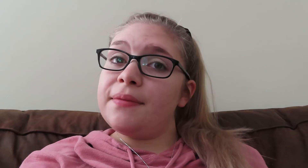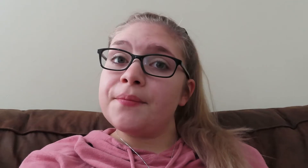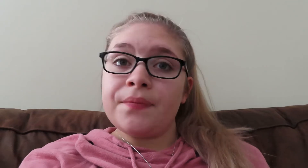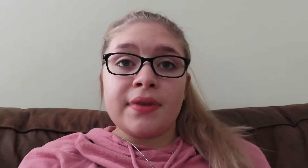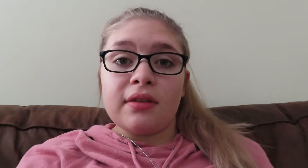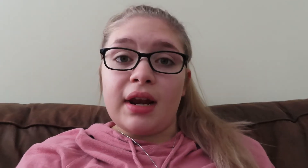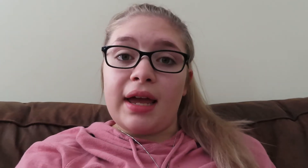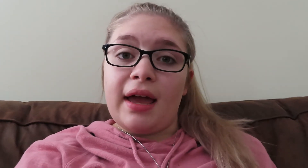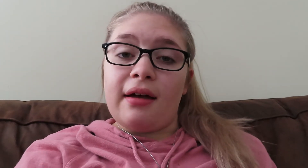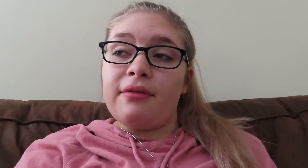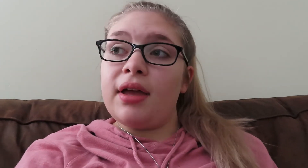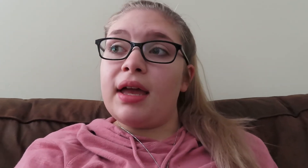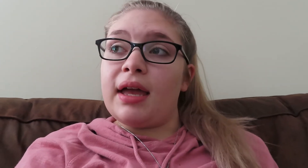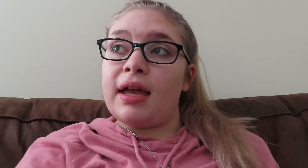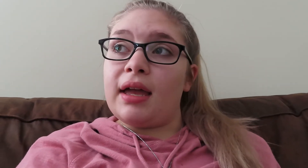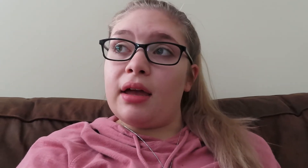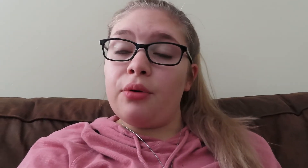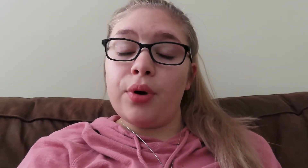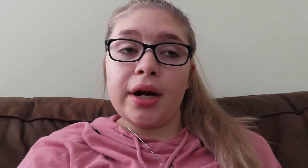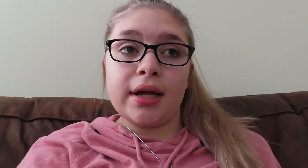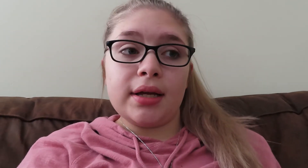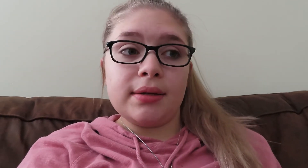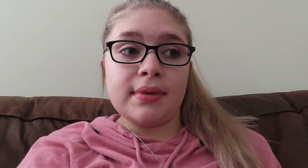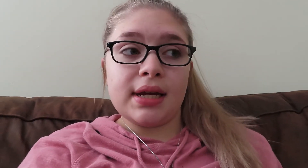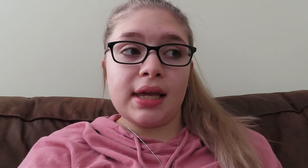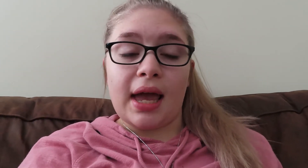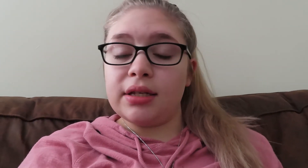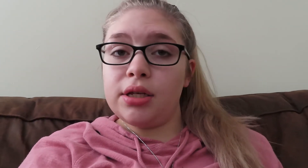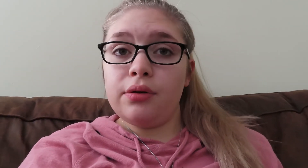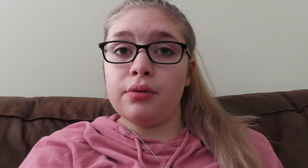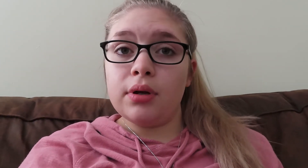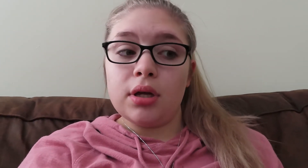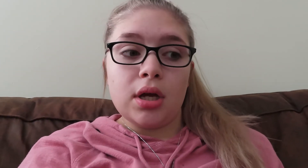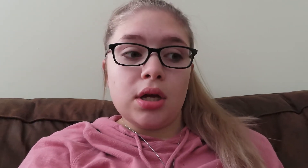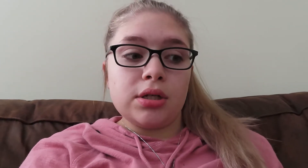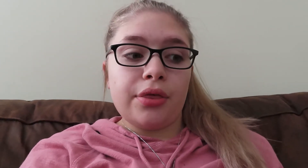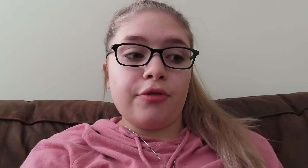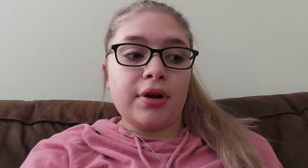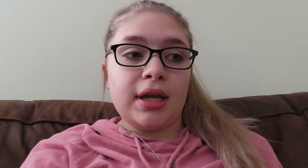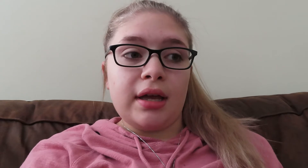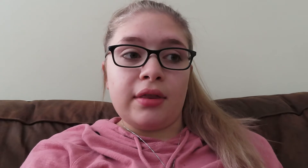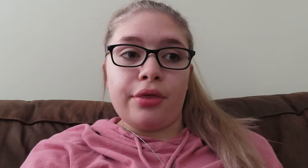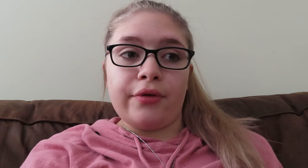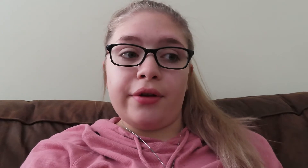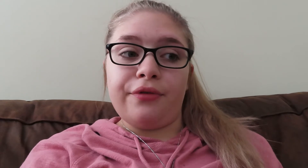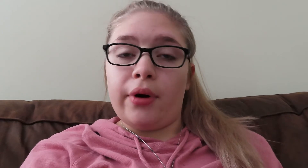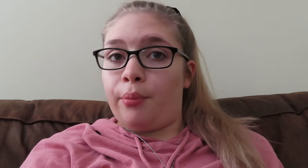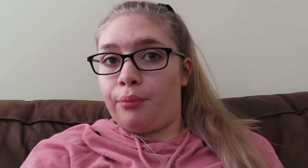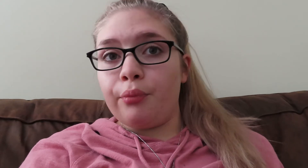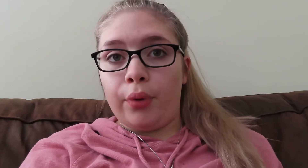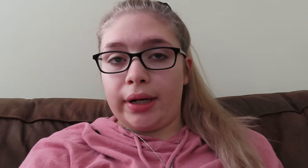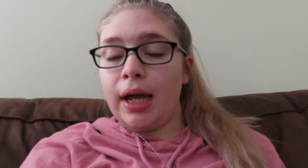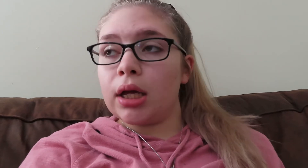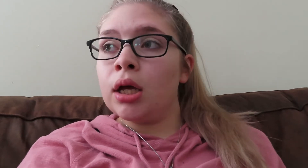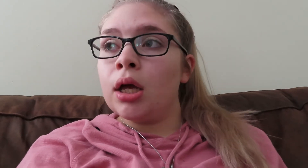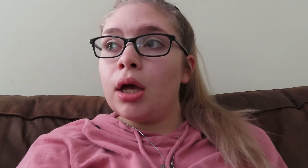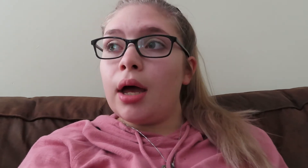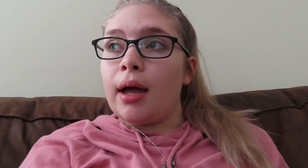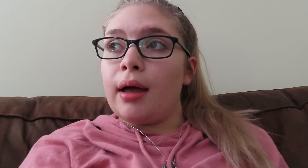then i have a work meeting at 2 to 3 and then 3 to 4 i'm working um